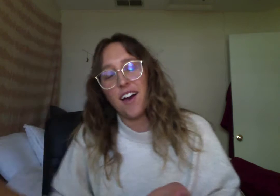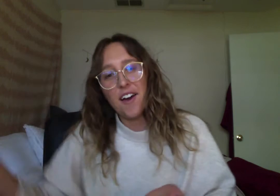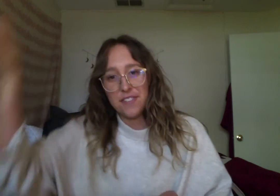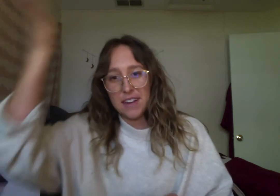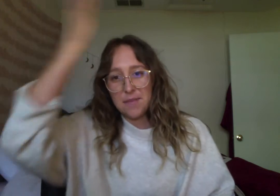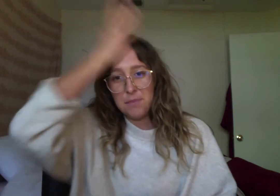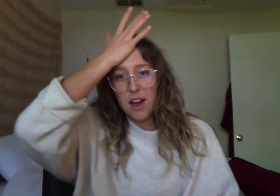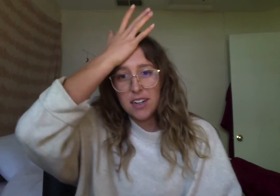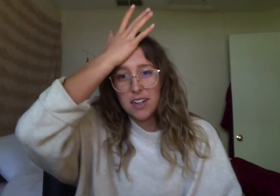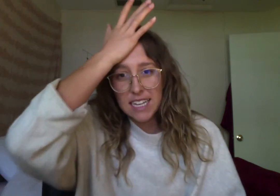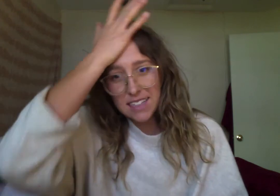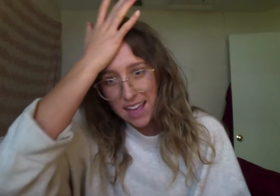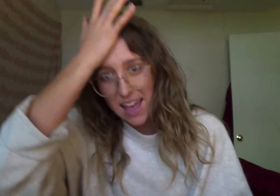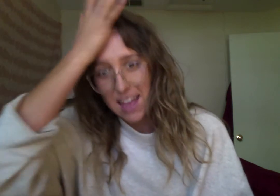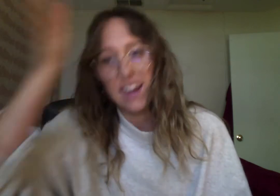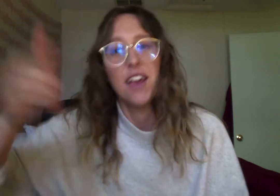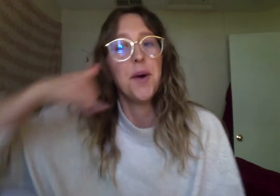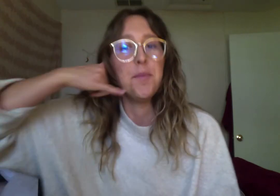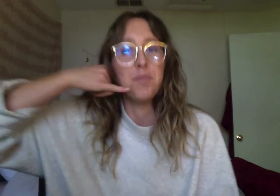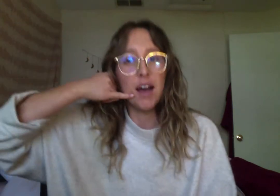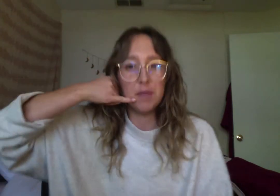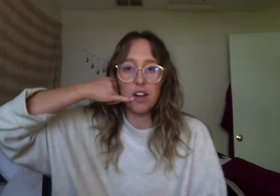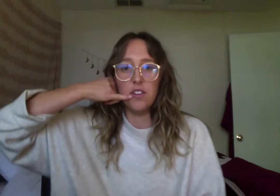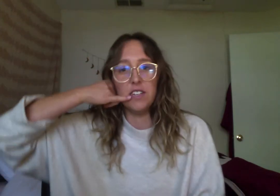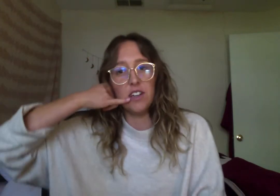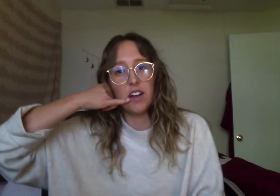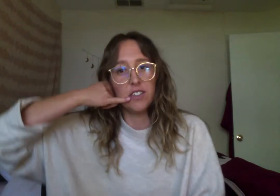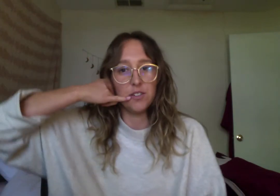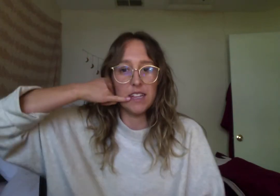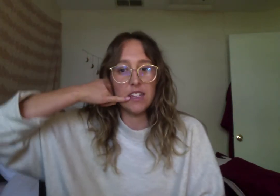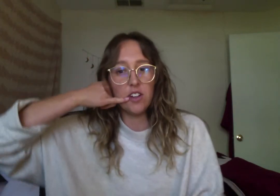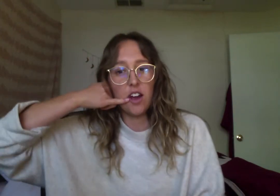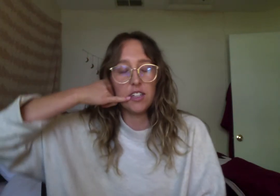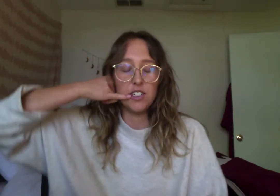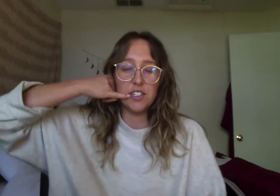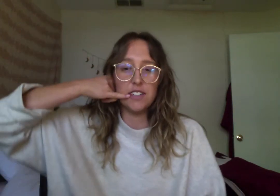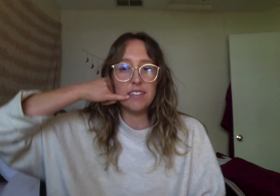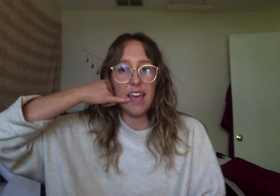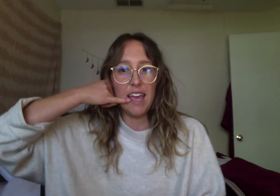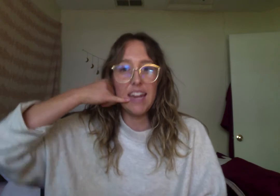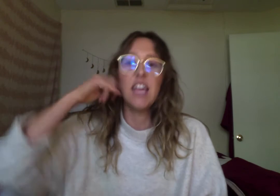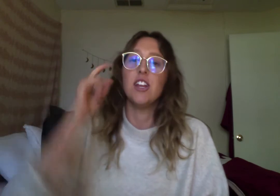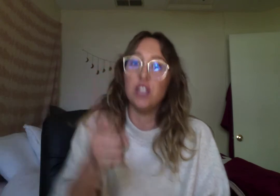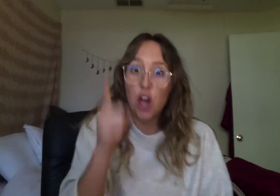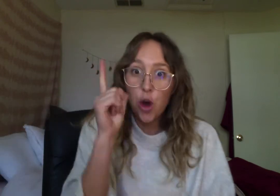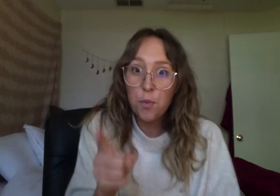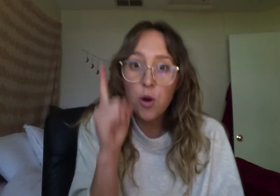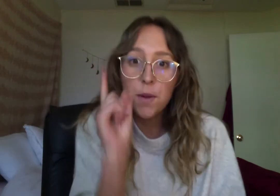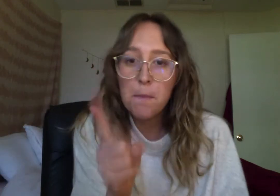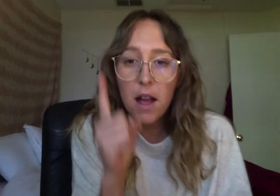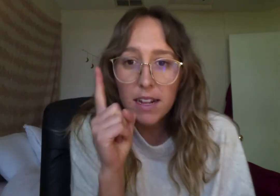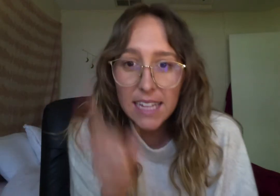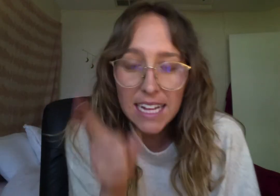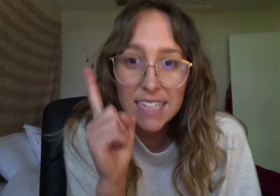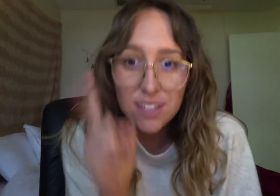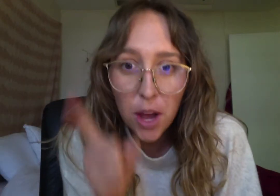and bonked his head. Mama called the doctor and the doctor said, "No more monkeys jumping